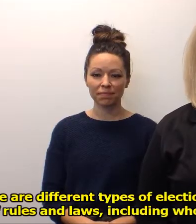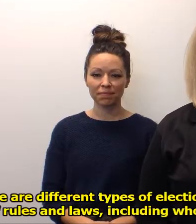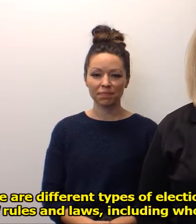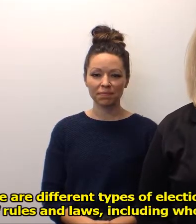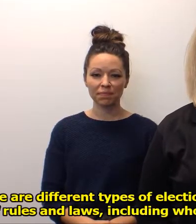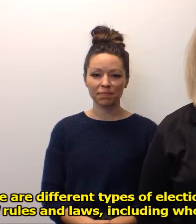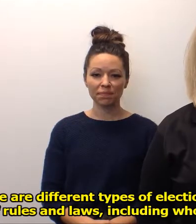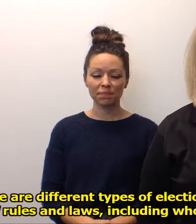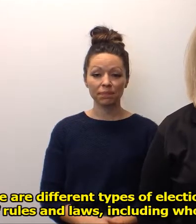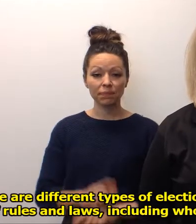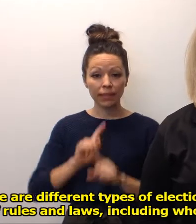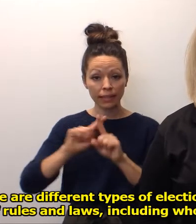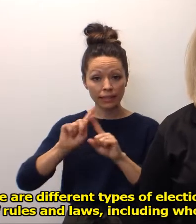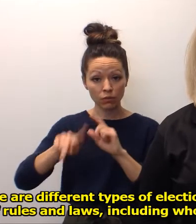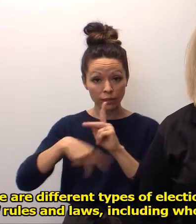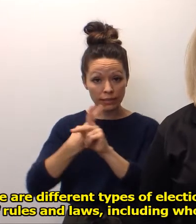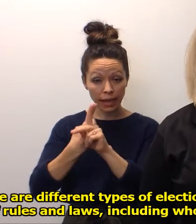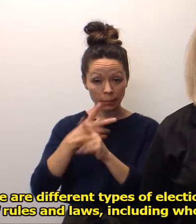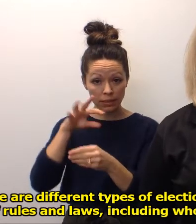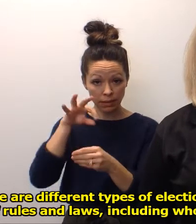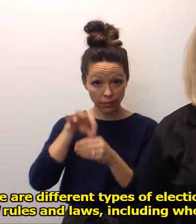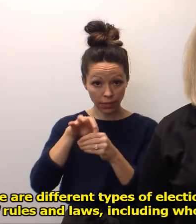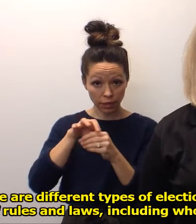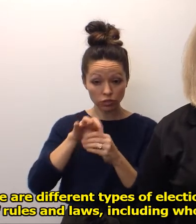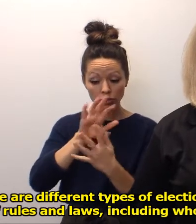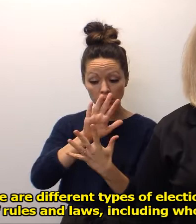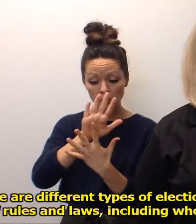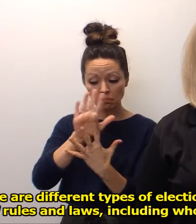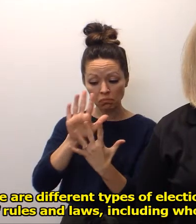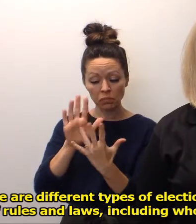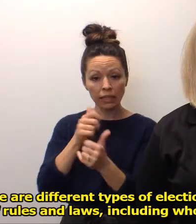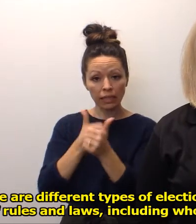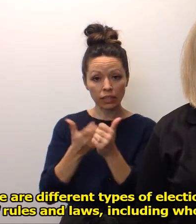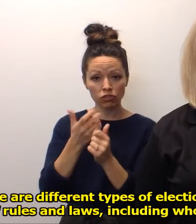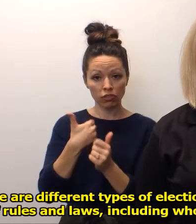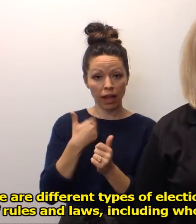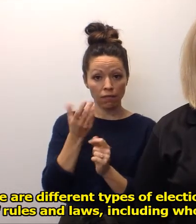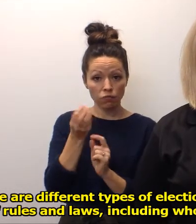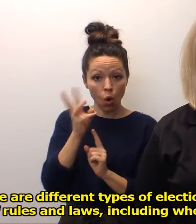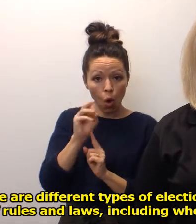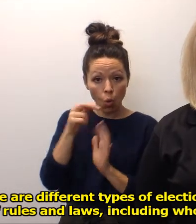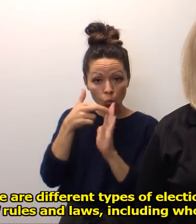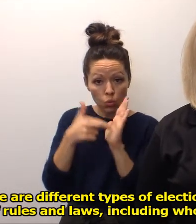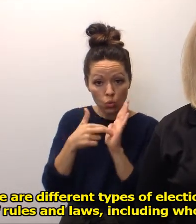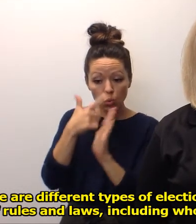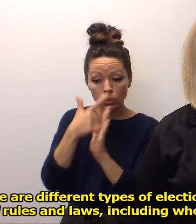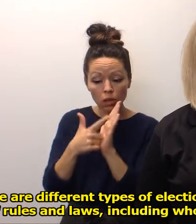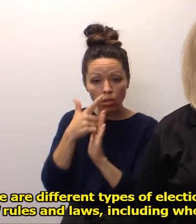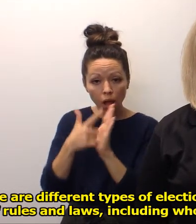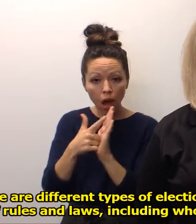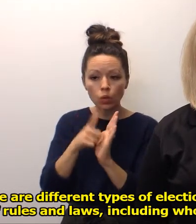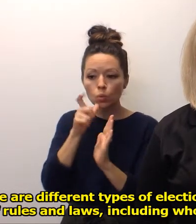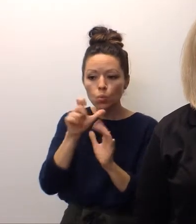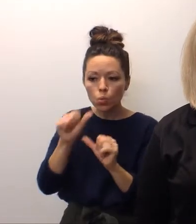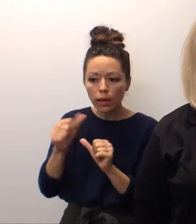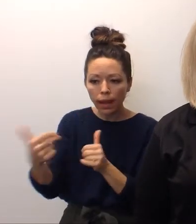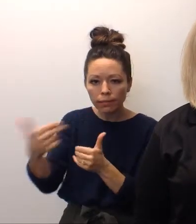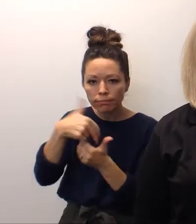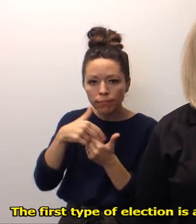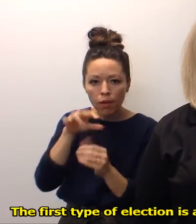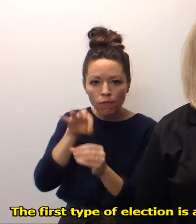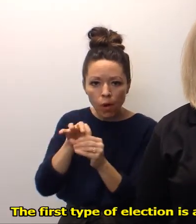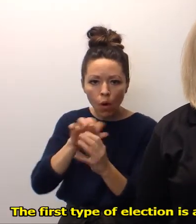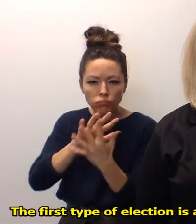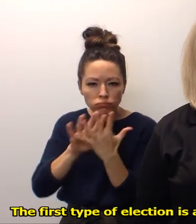There are different types of elections and each has its own set of rules and laws, including who is eligible to participate.